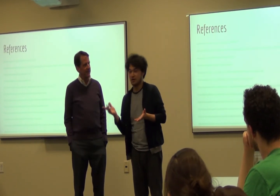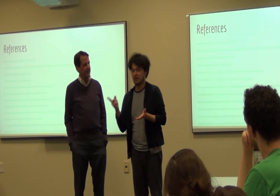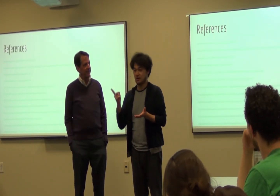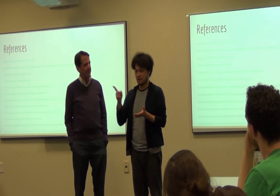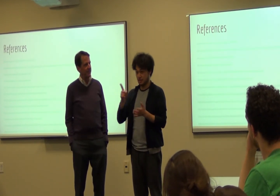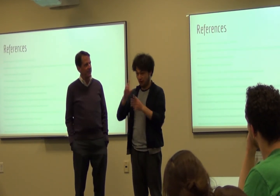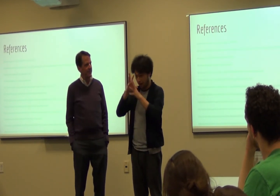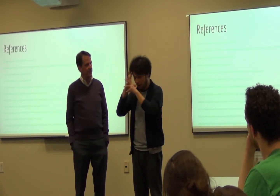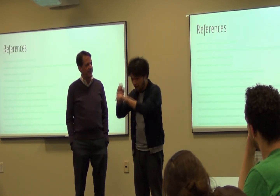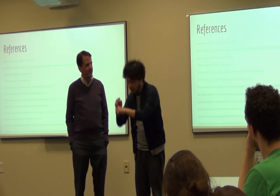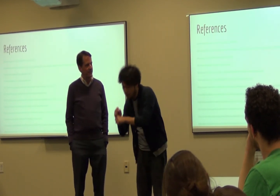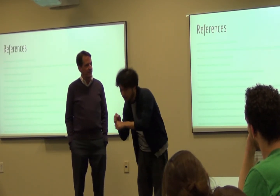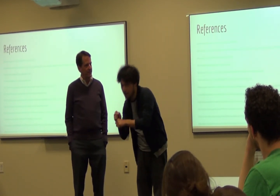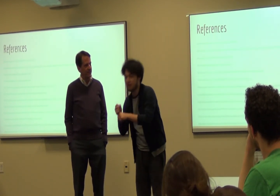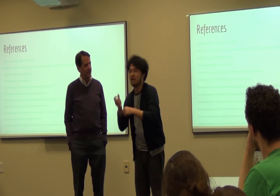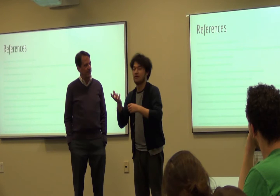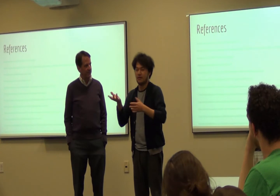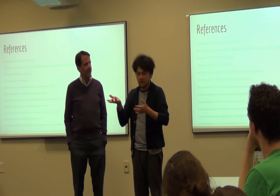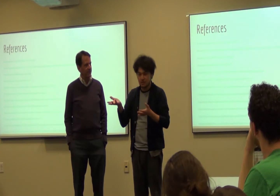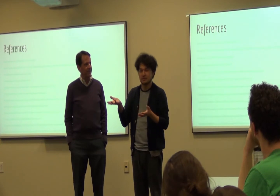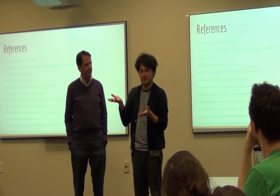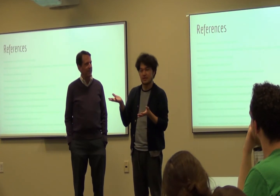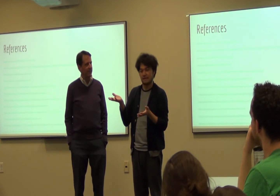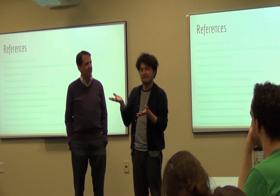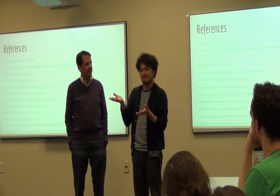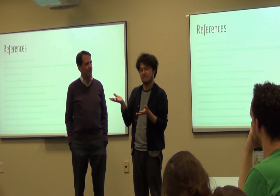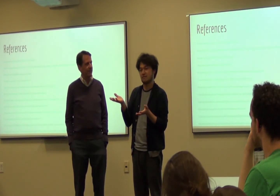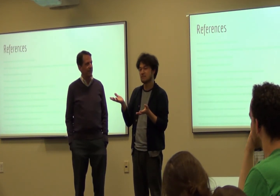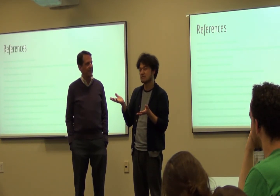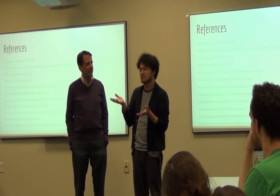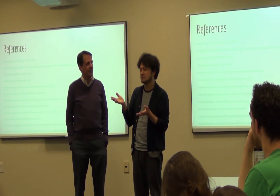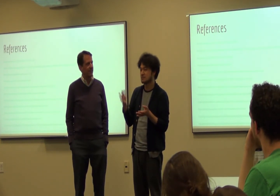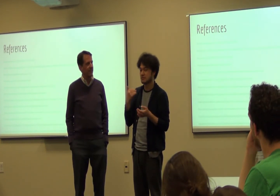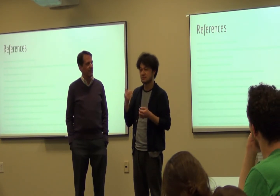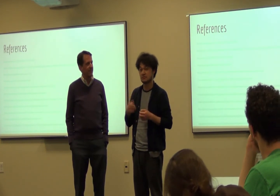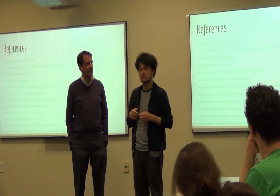well, you know, be like, oh, what are you, you know, what do you like, or what are you really interested in?